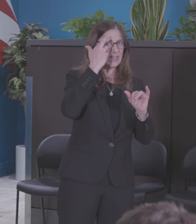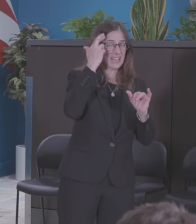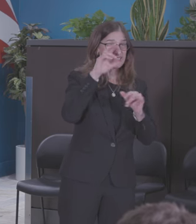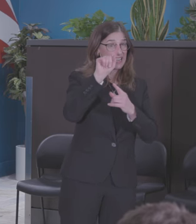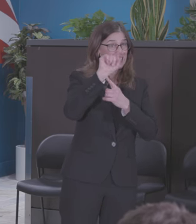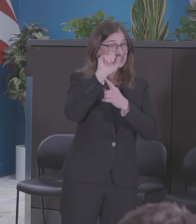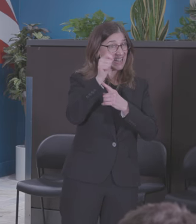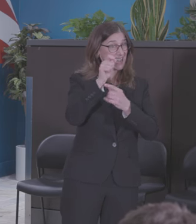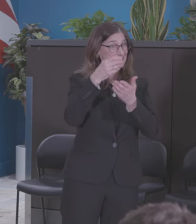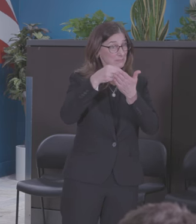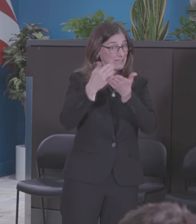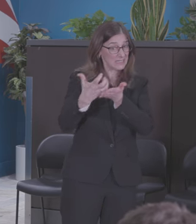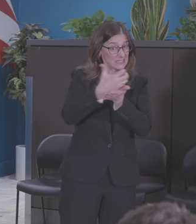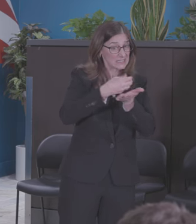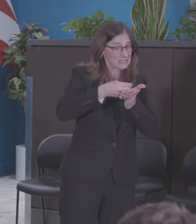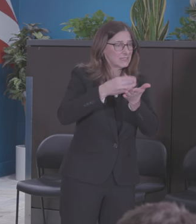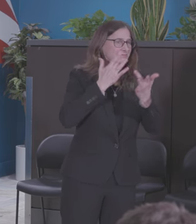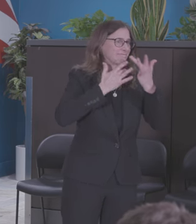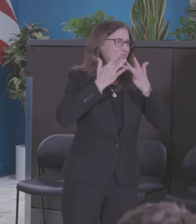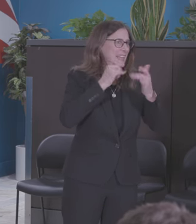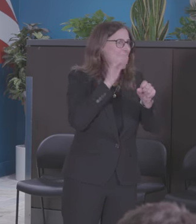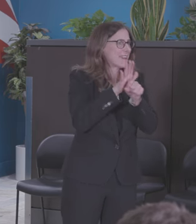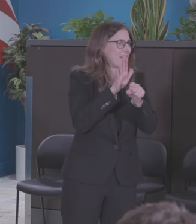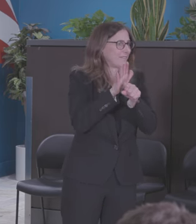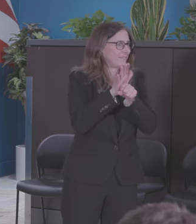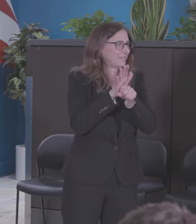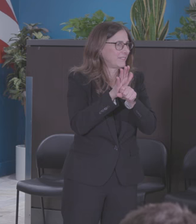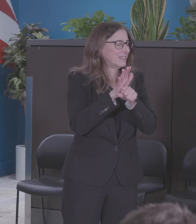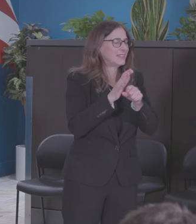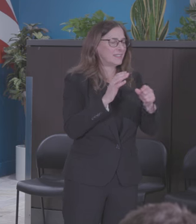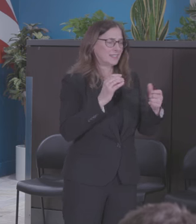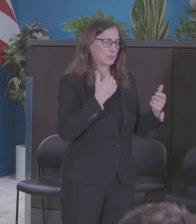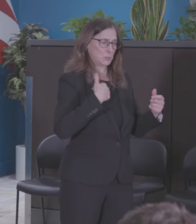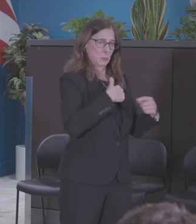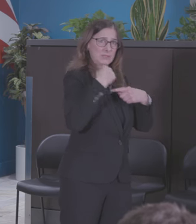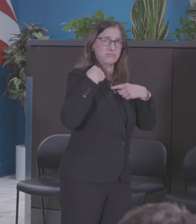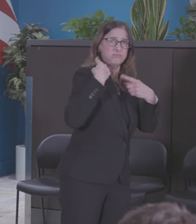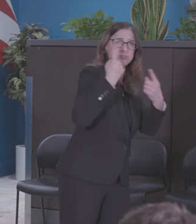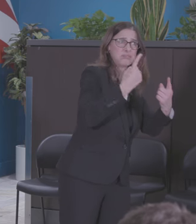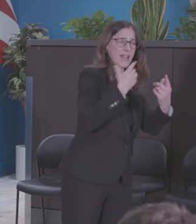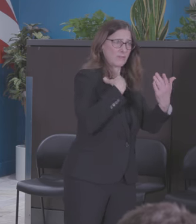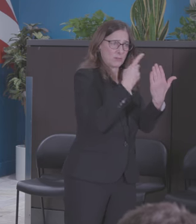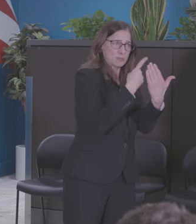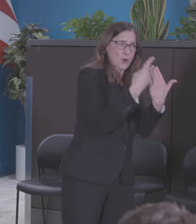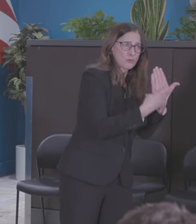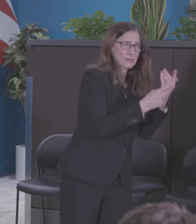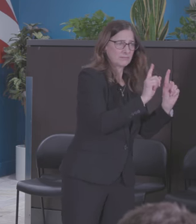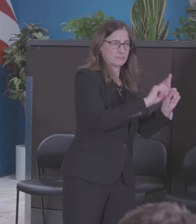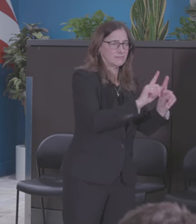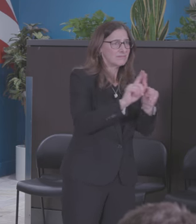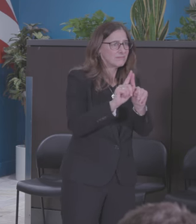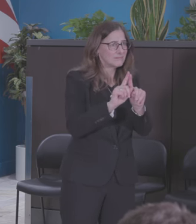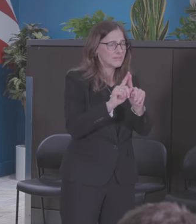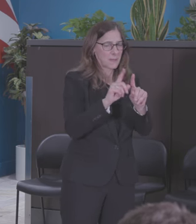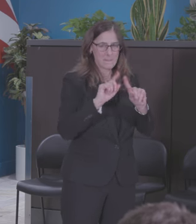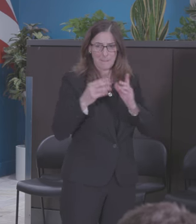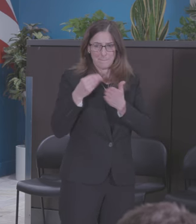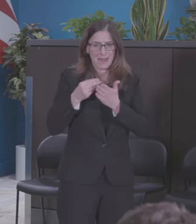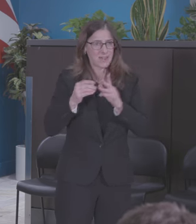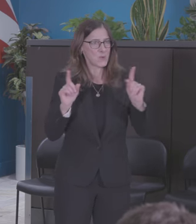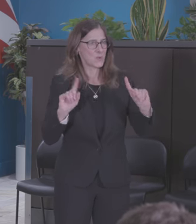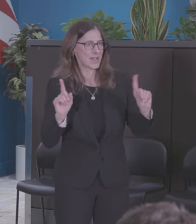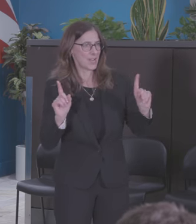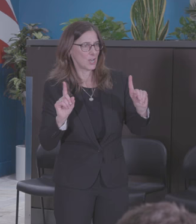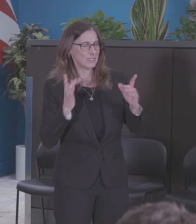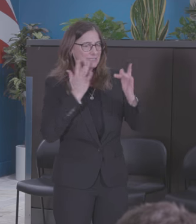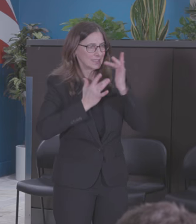would normally sustain some of the programs that we are committed to funding. And